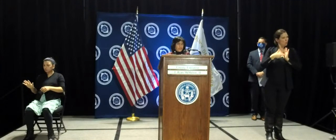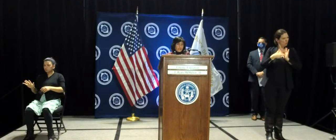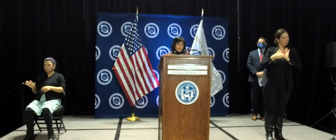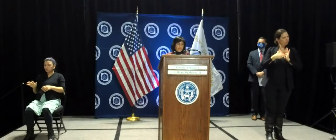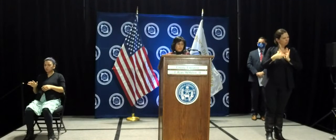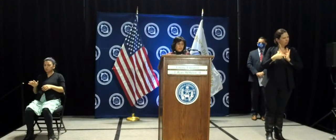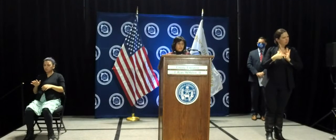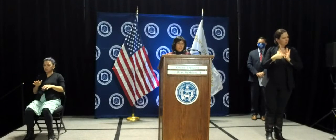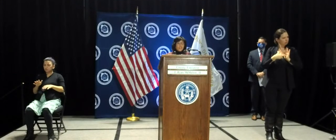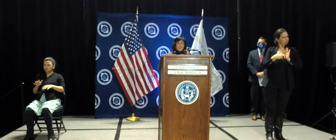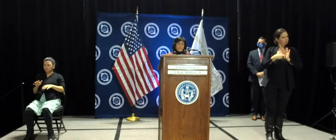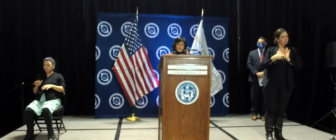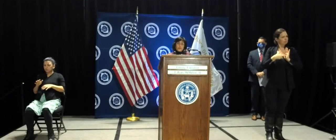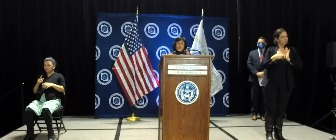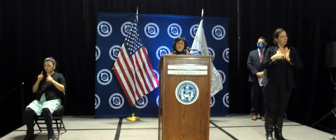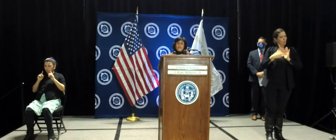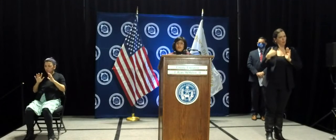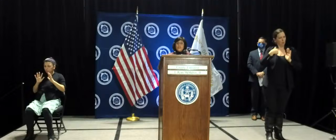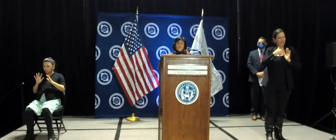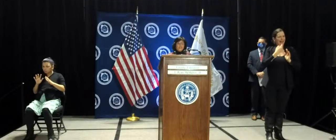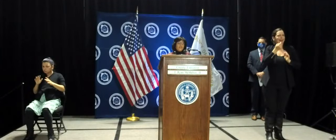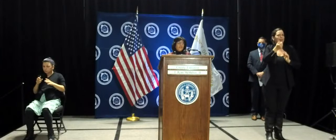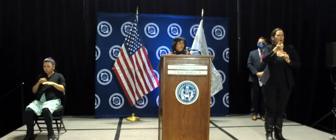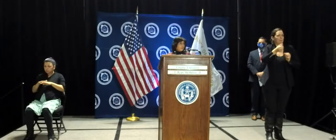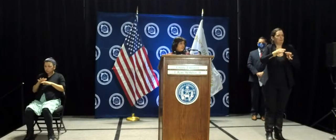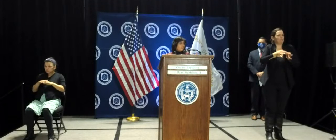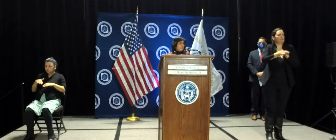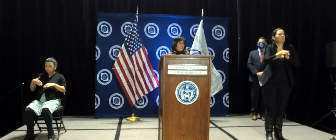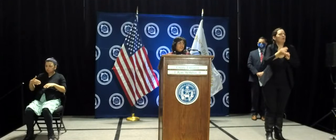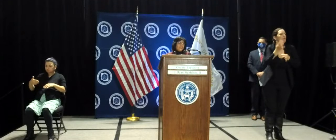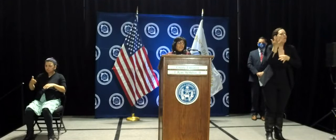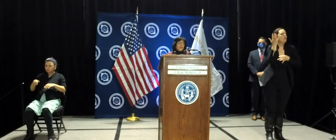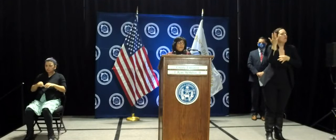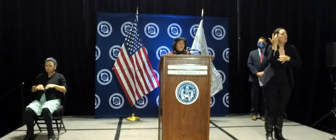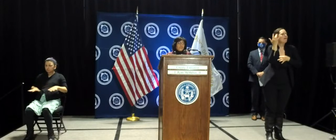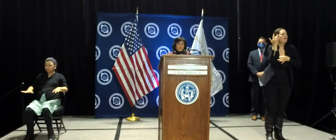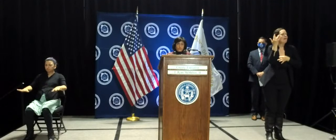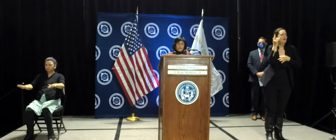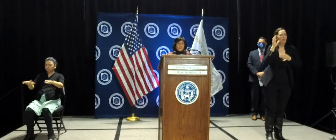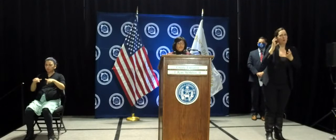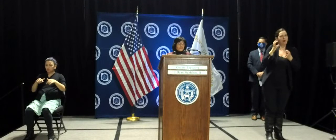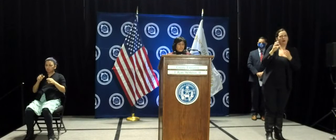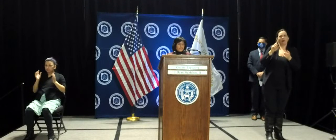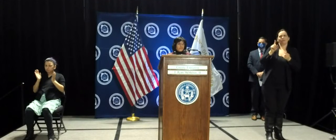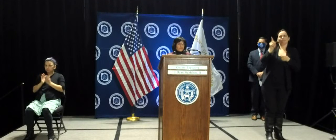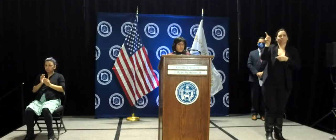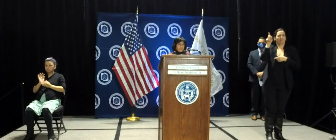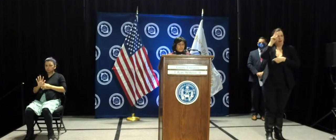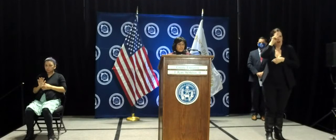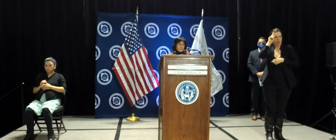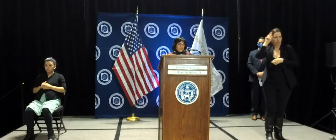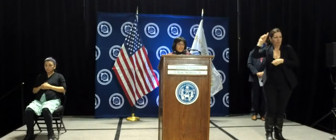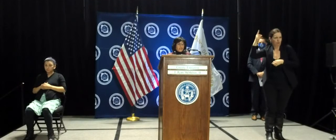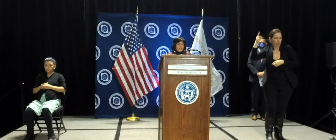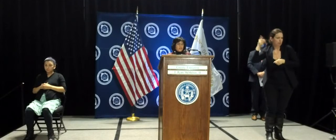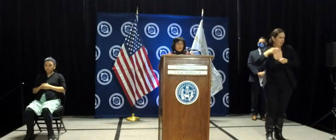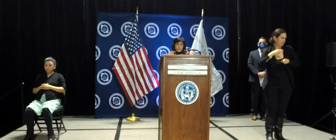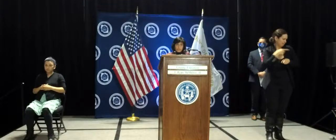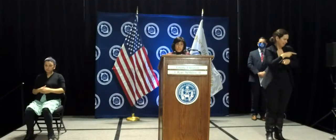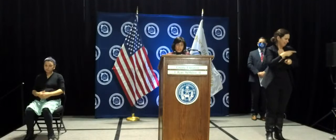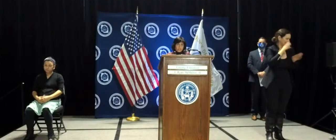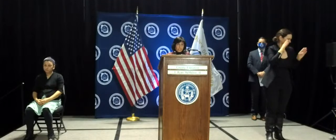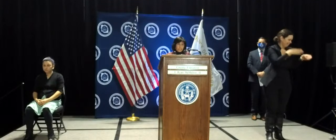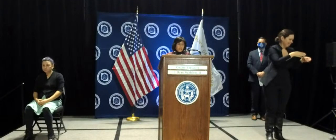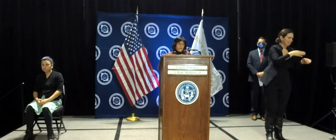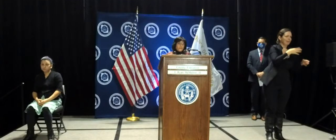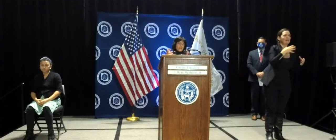you as it happens. The good part of all this is the logistically, there's so much infrastructure is built because